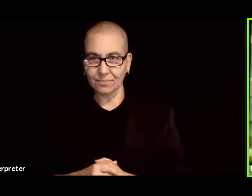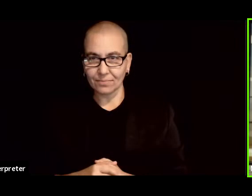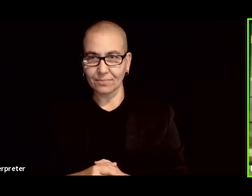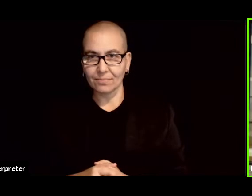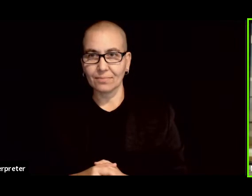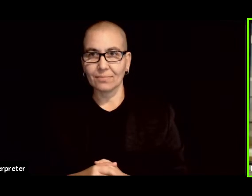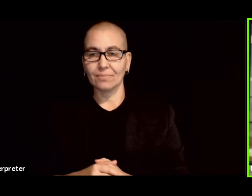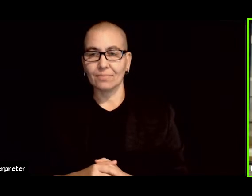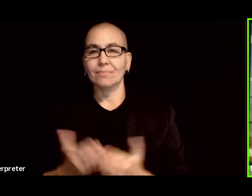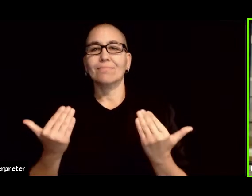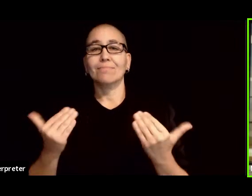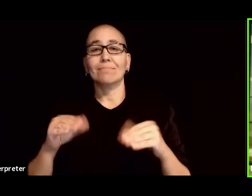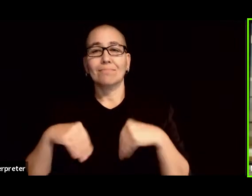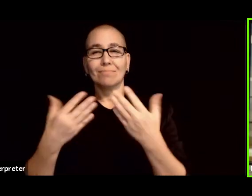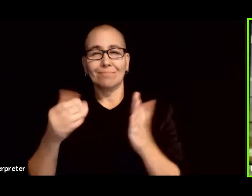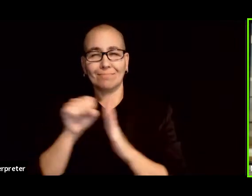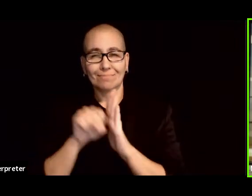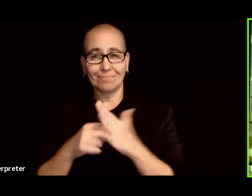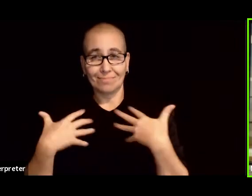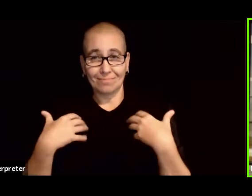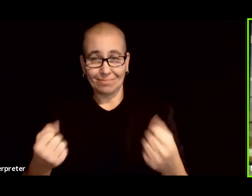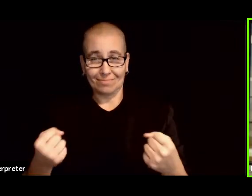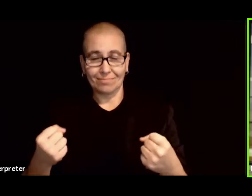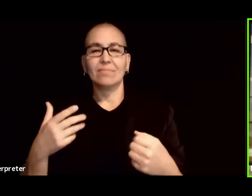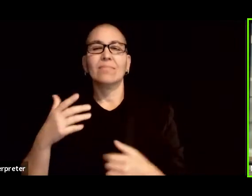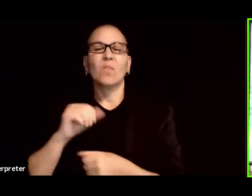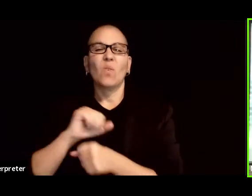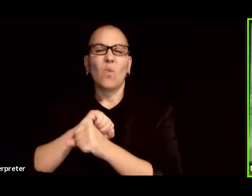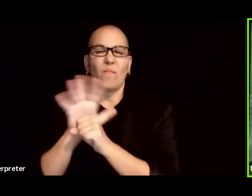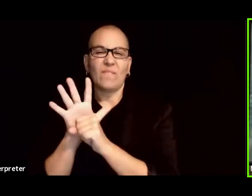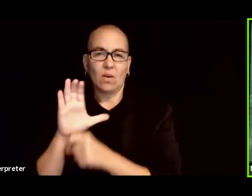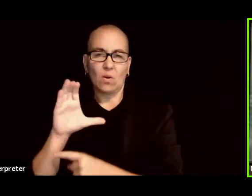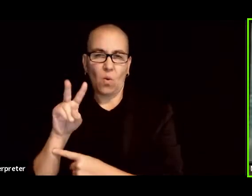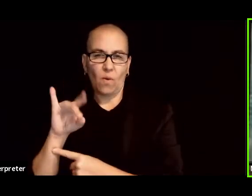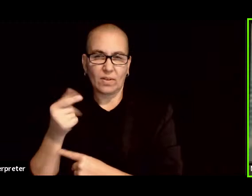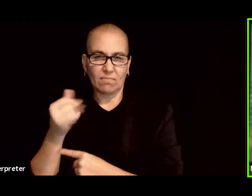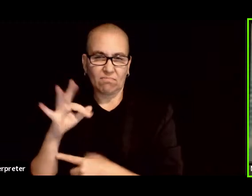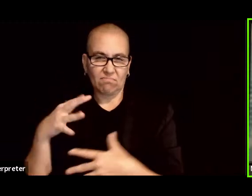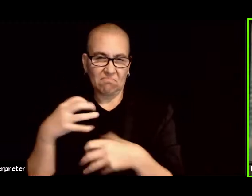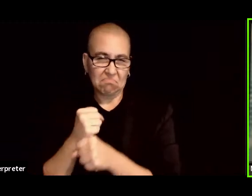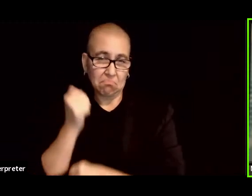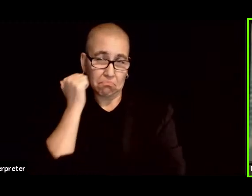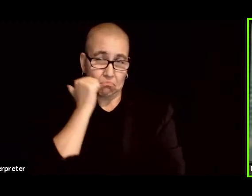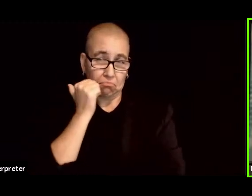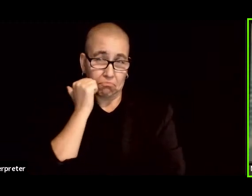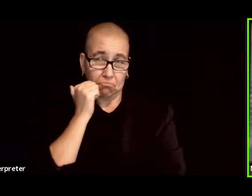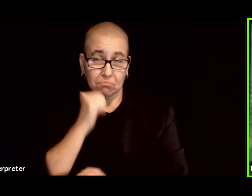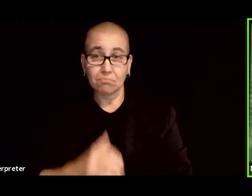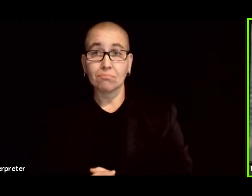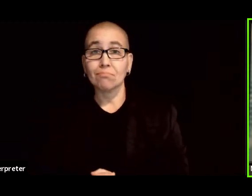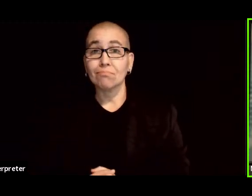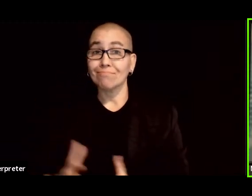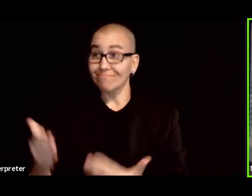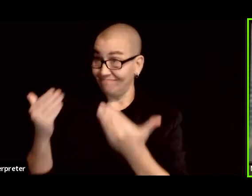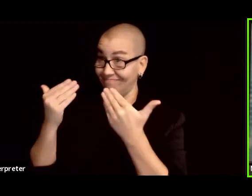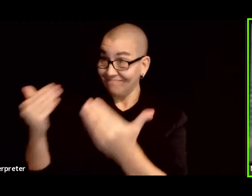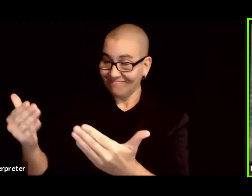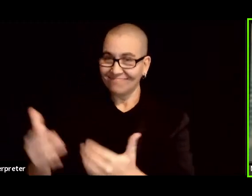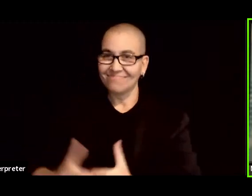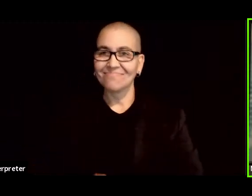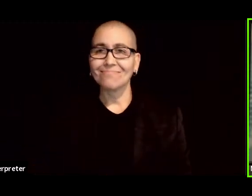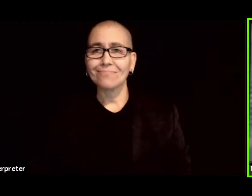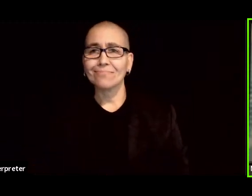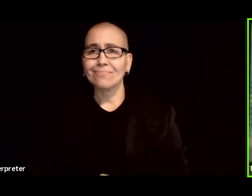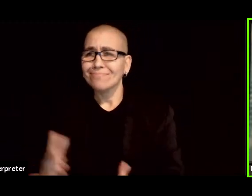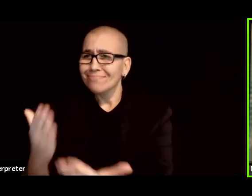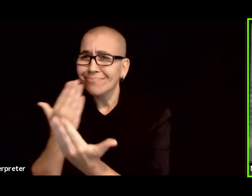up Jason DeRusha. Let's hear what they have to say. Thank you. Please go ahead. Thank you for joining us for the